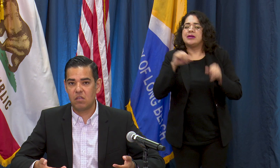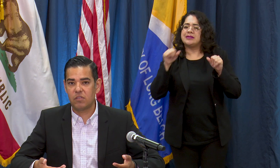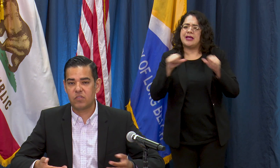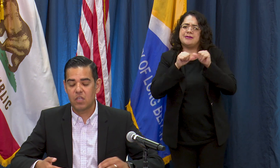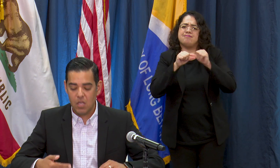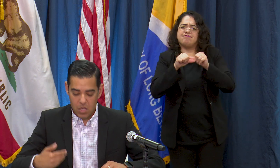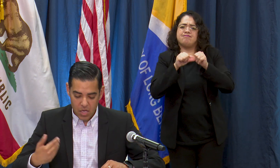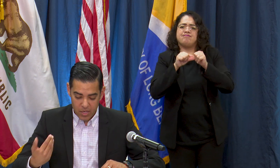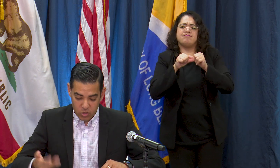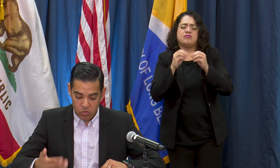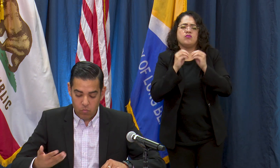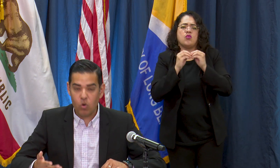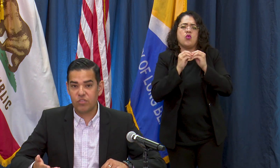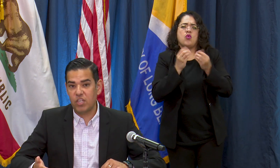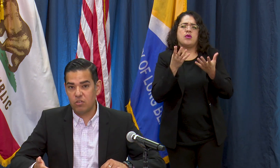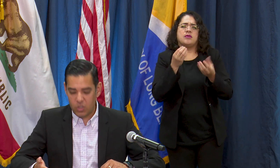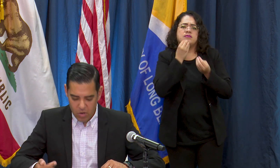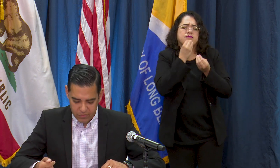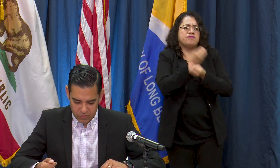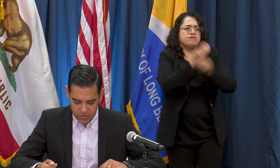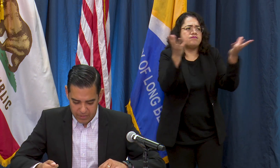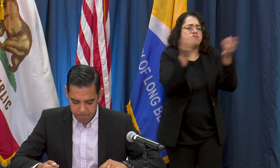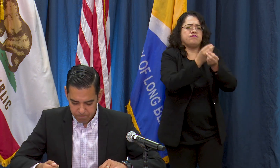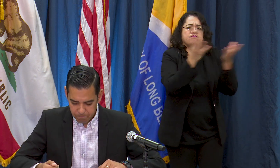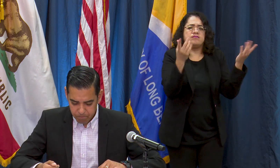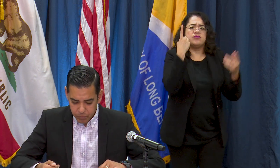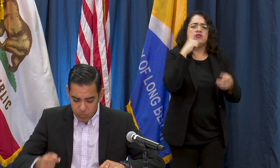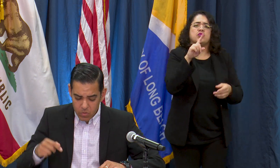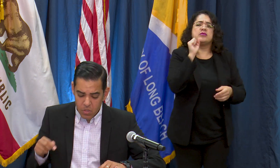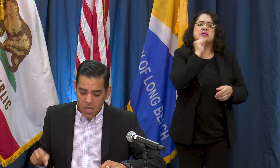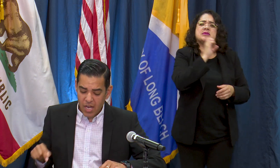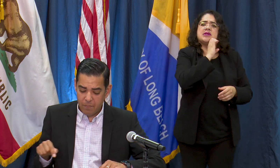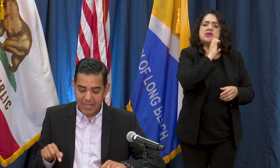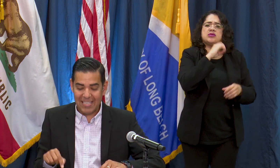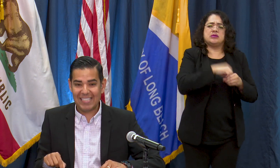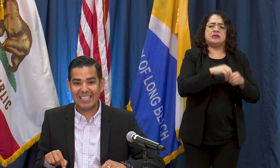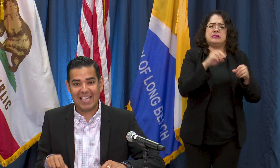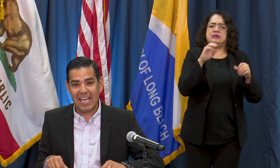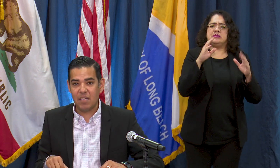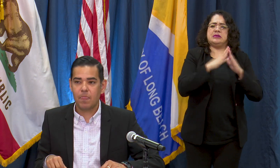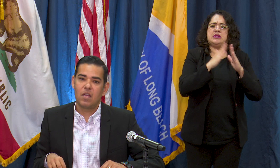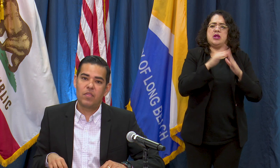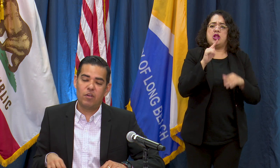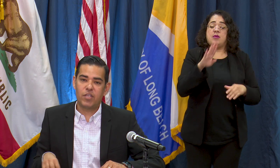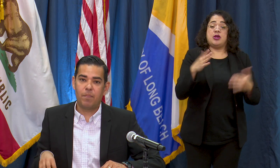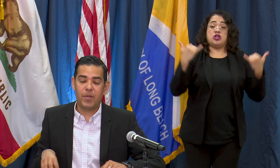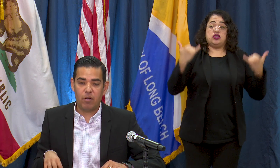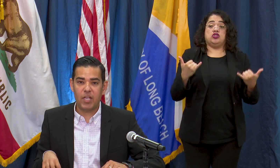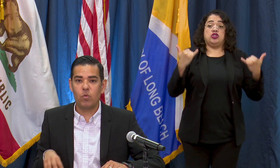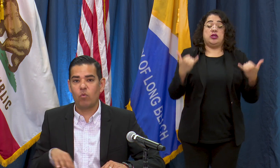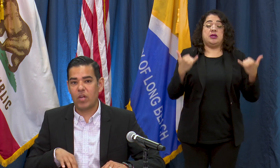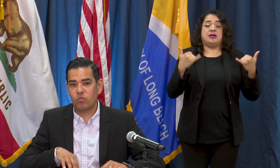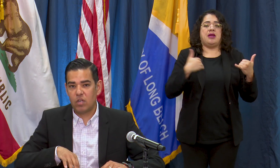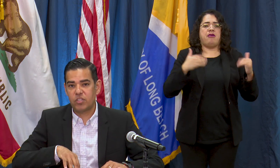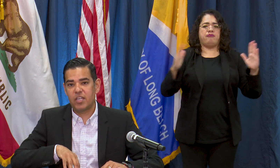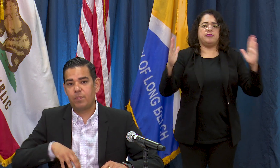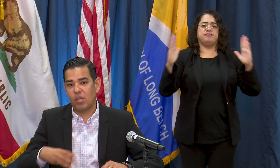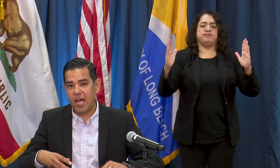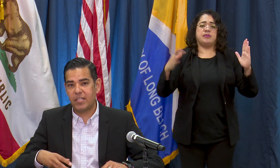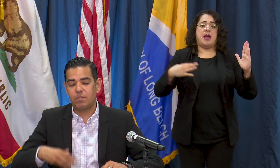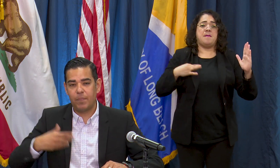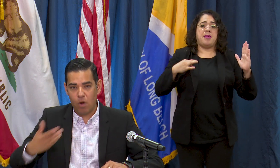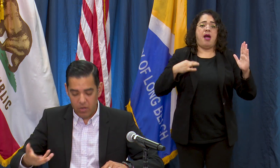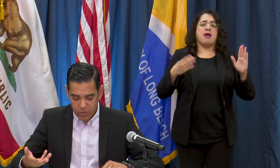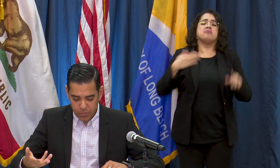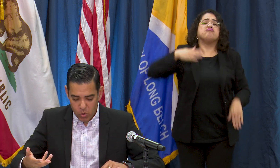consistent meals to more seniors across the city. Beginning today, there's a period where restaurants can